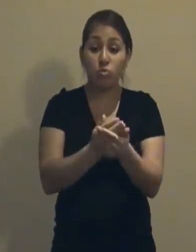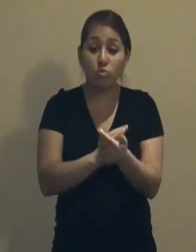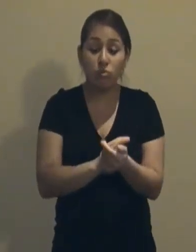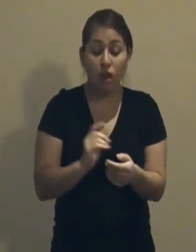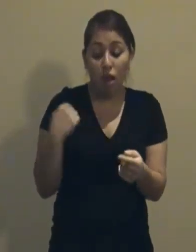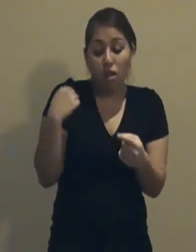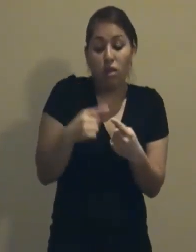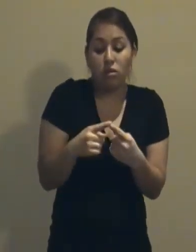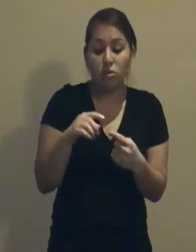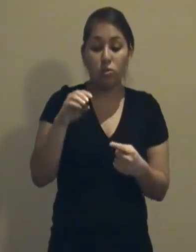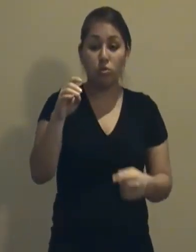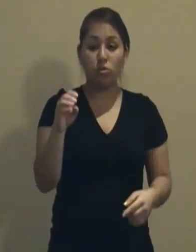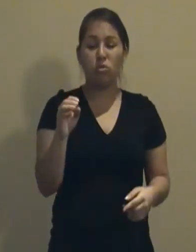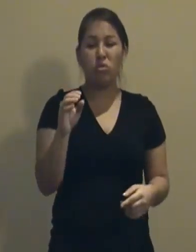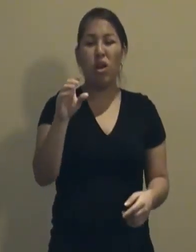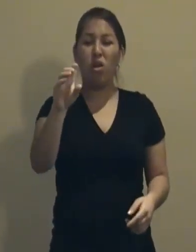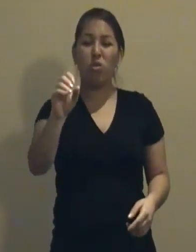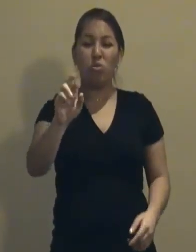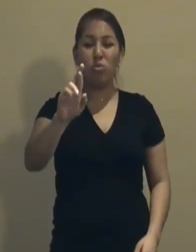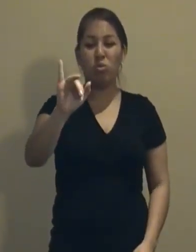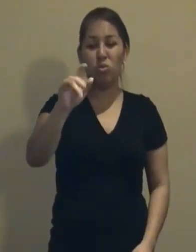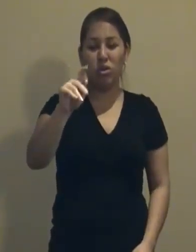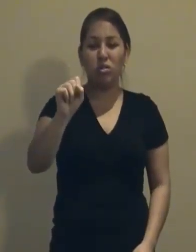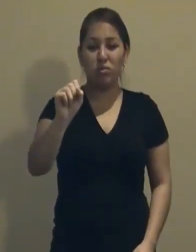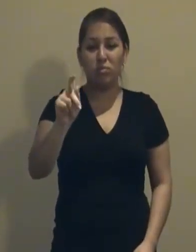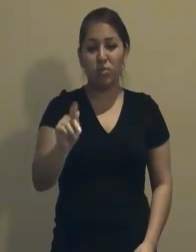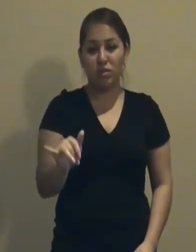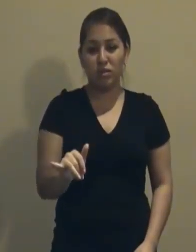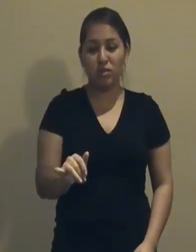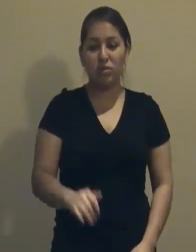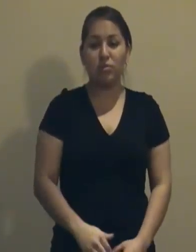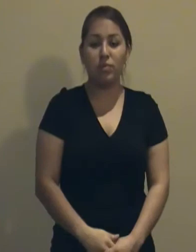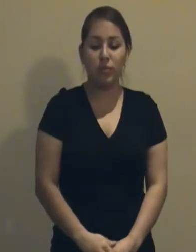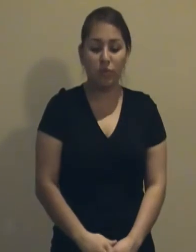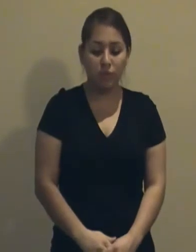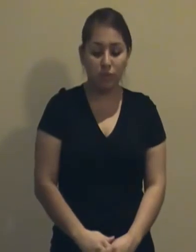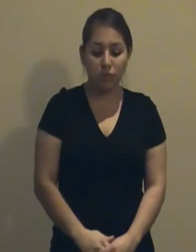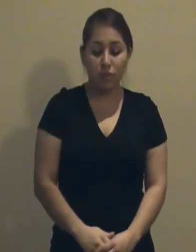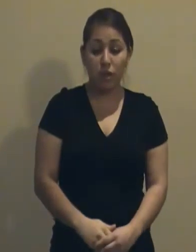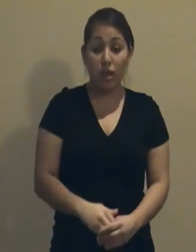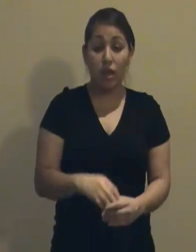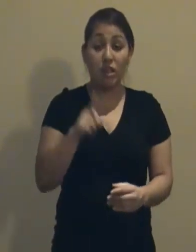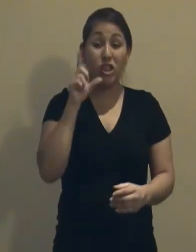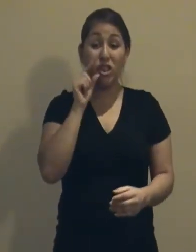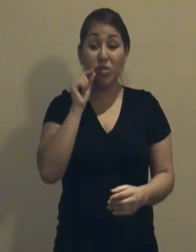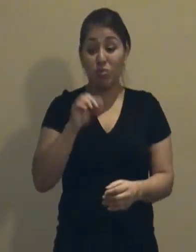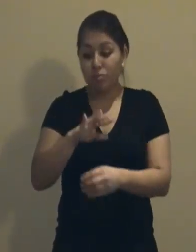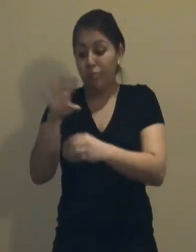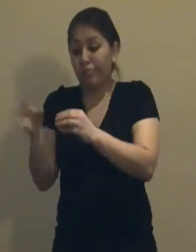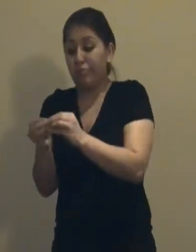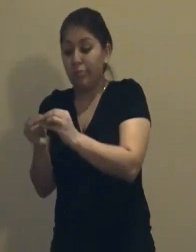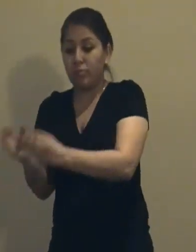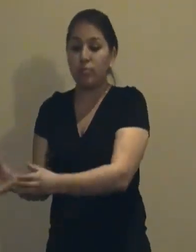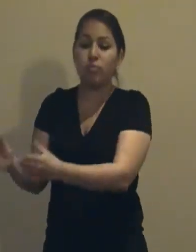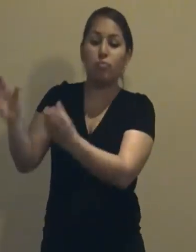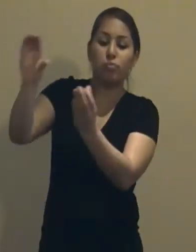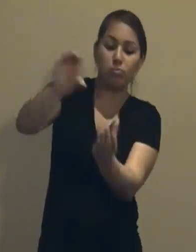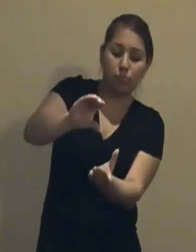Now you can add the chicken back into the pan, and also, I forgot to mention earlier that you also need to buy